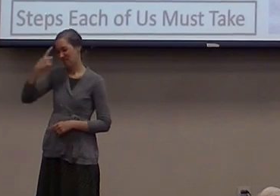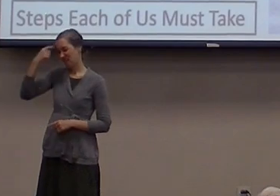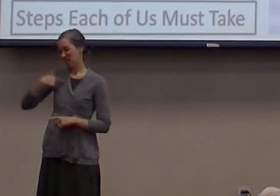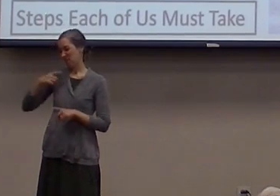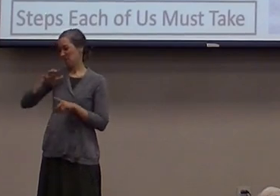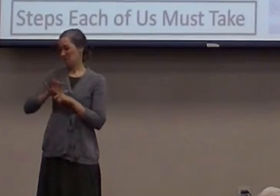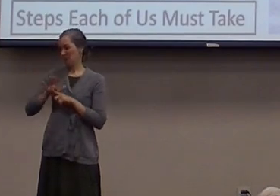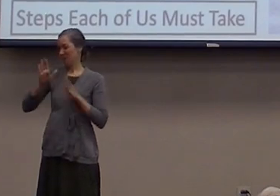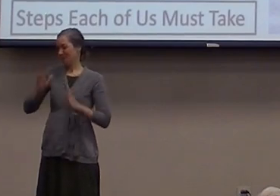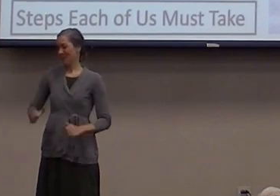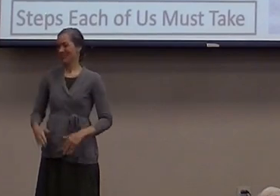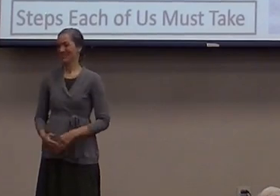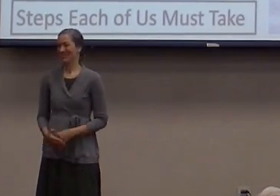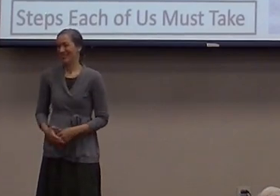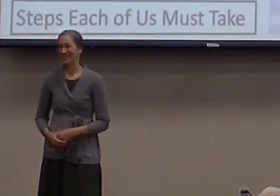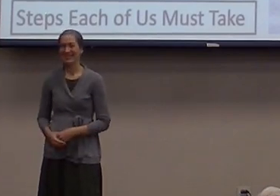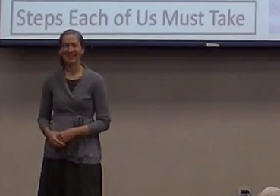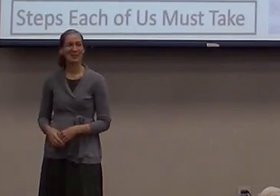Need to cheer up.